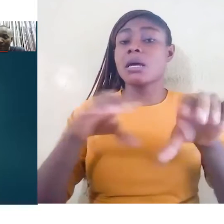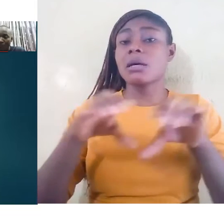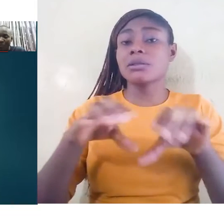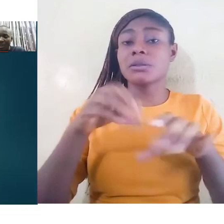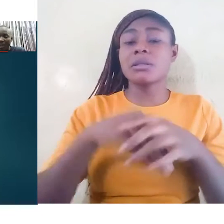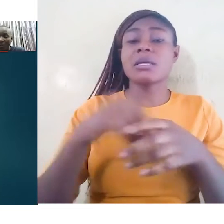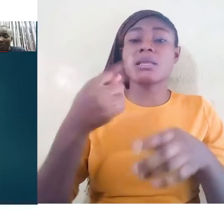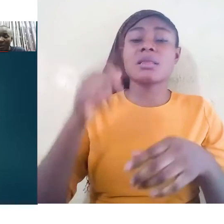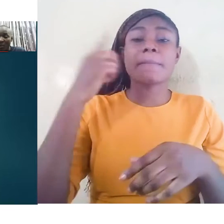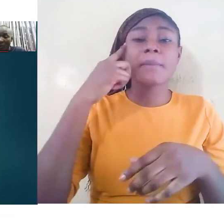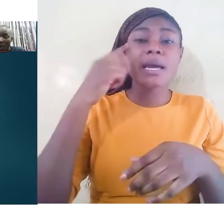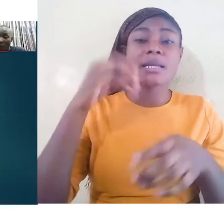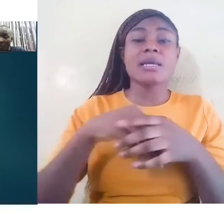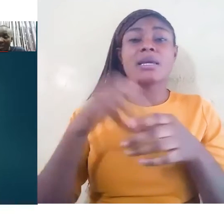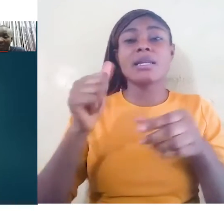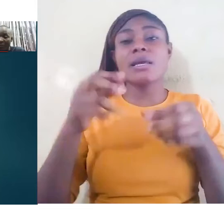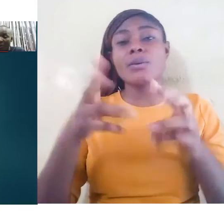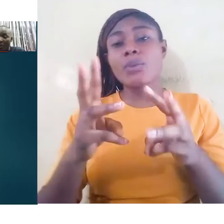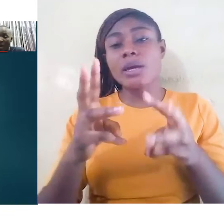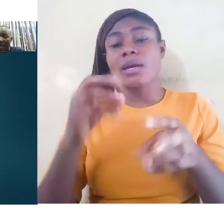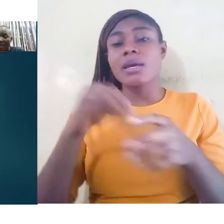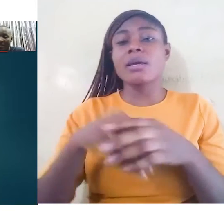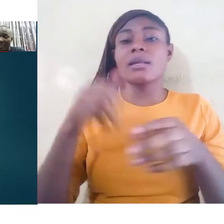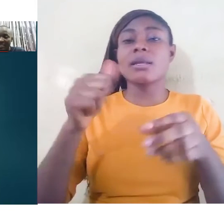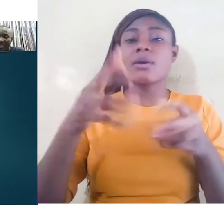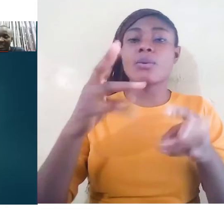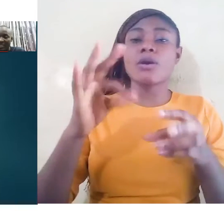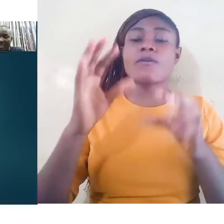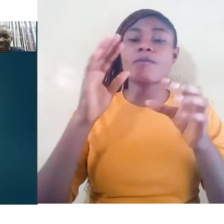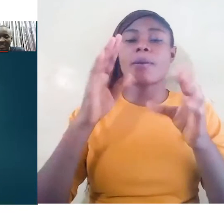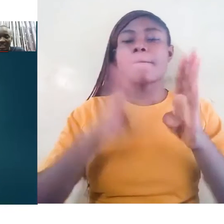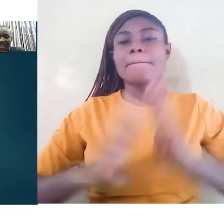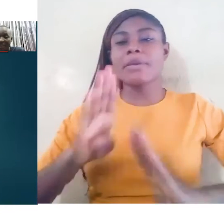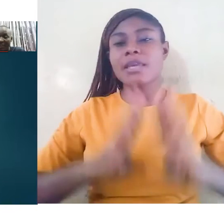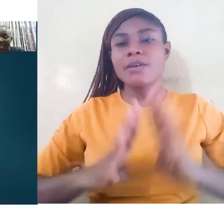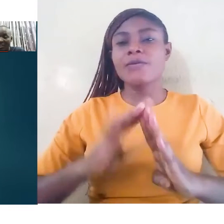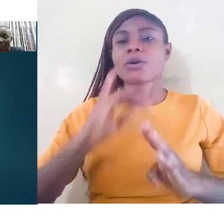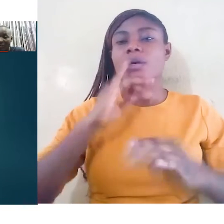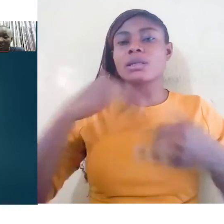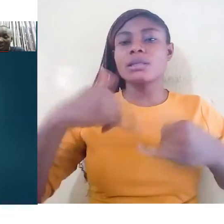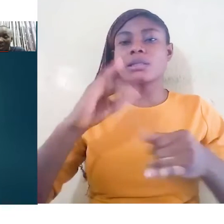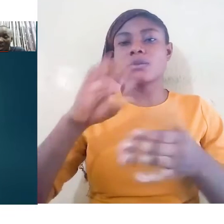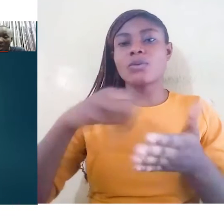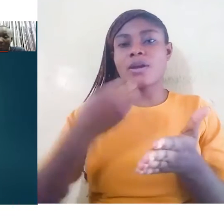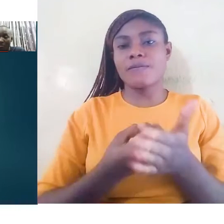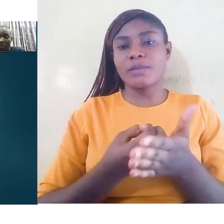mind, in way of behavior and the rest, there's still evidence of